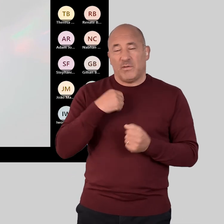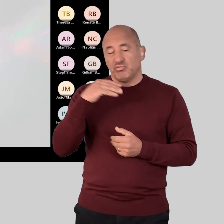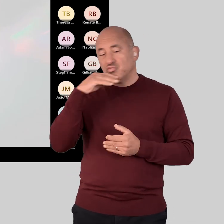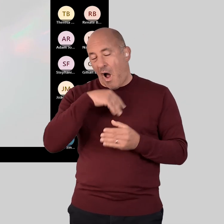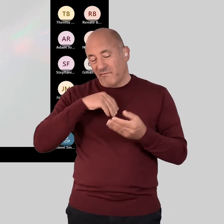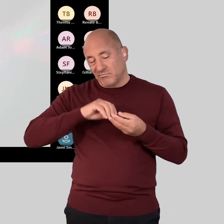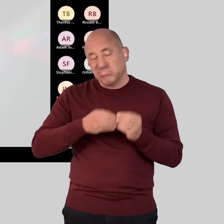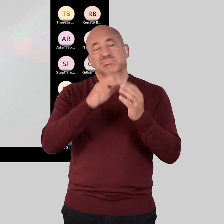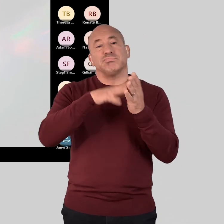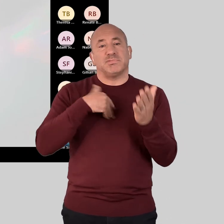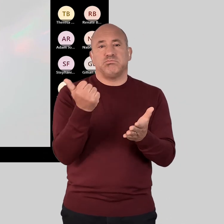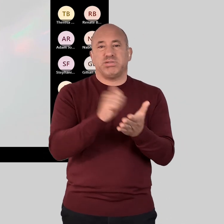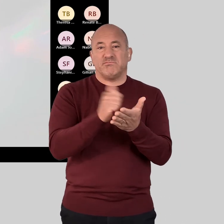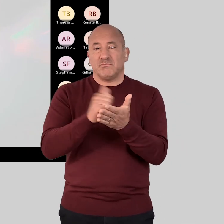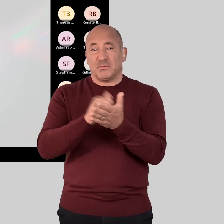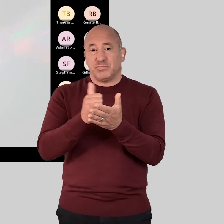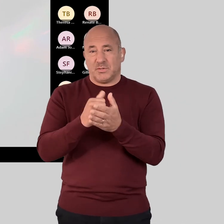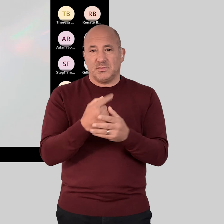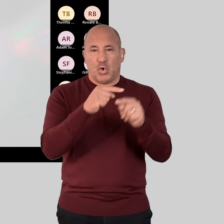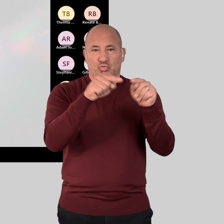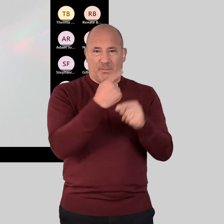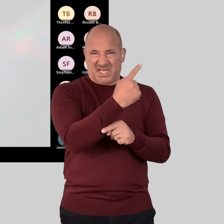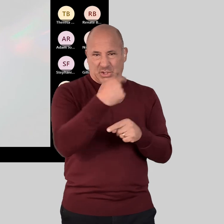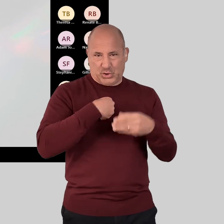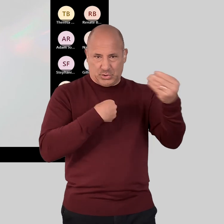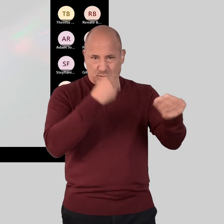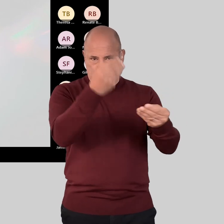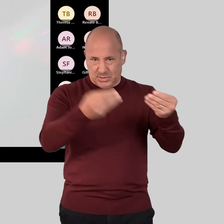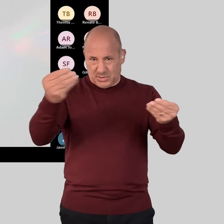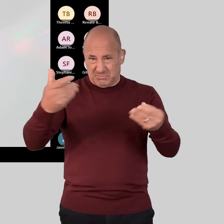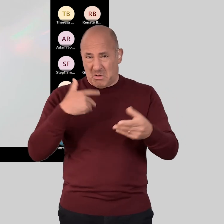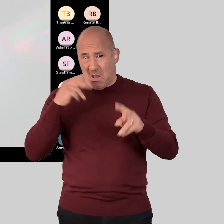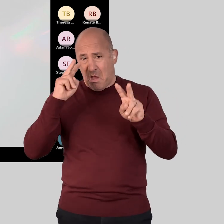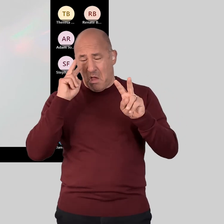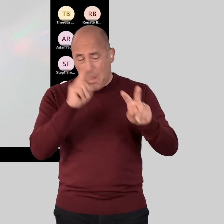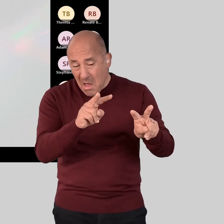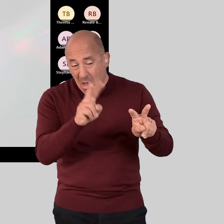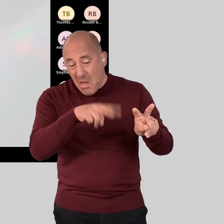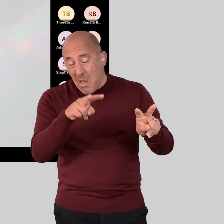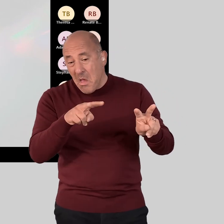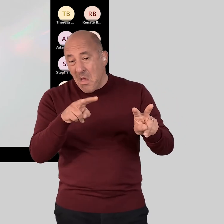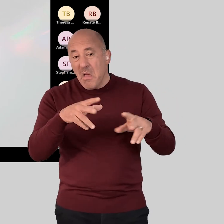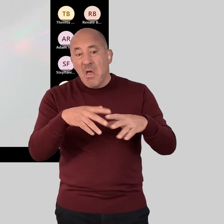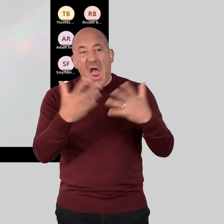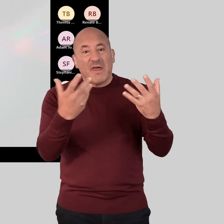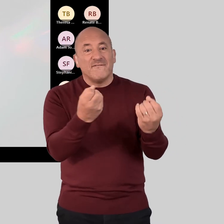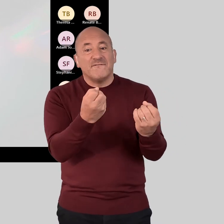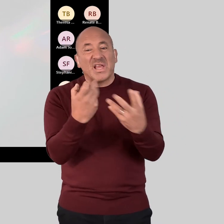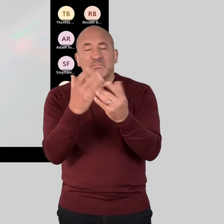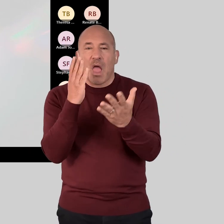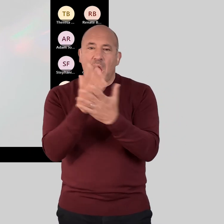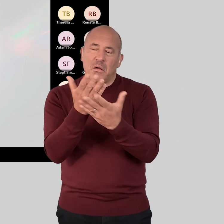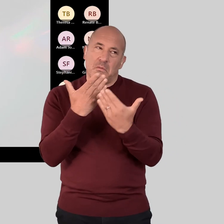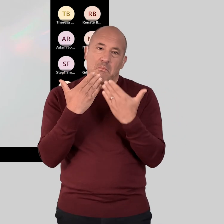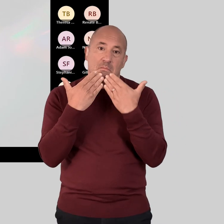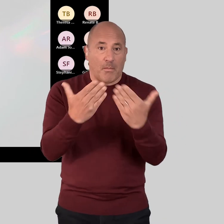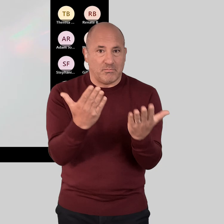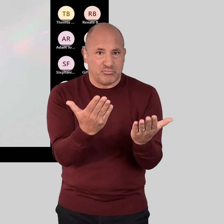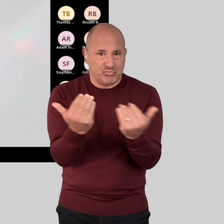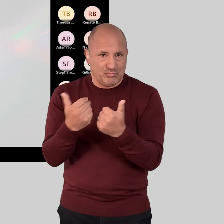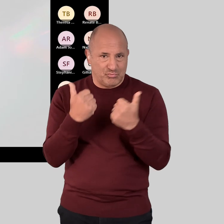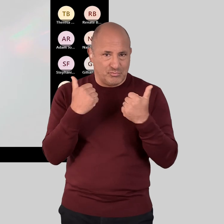areas. We've got a couple of drafts that I've printed off, and I'll put one in each room if you want to have a look at that. We'd really love to